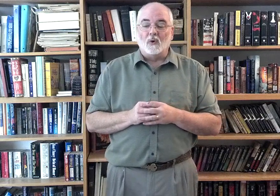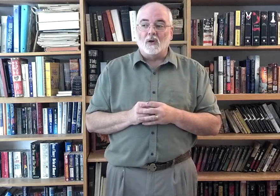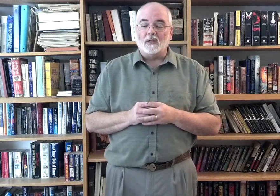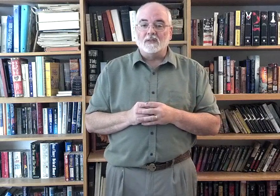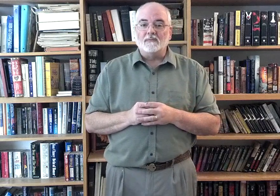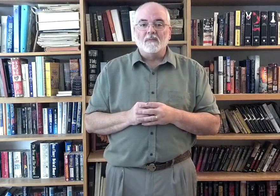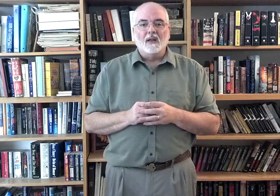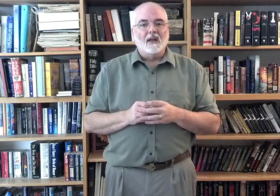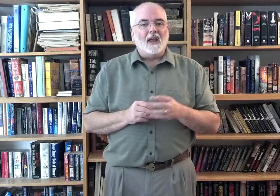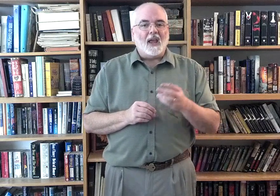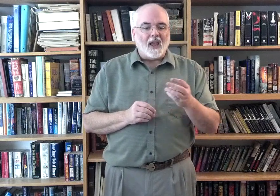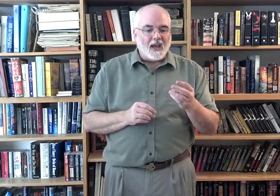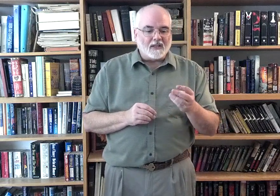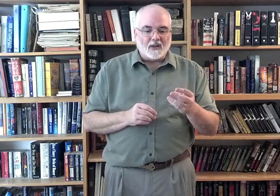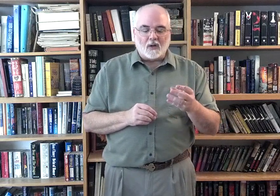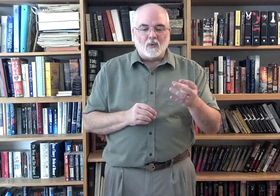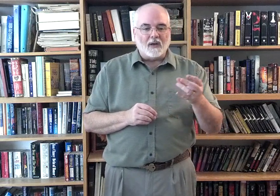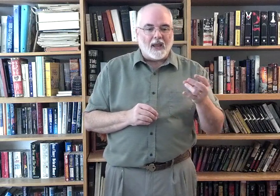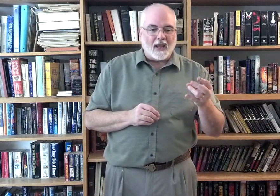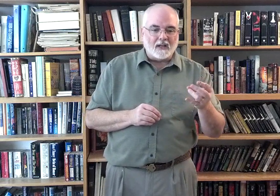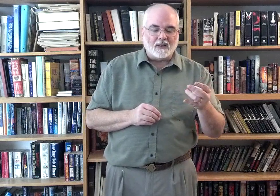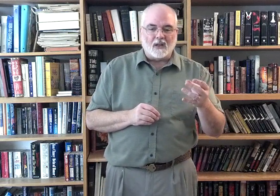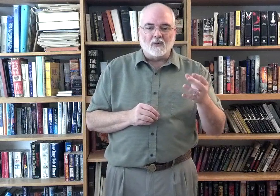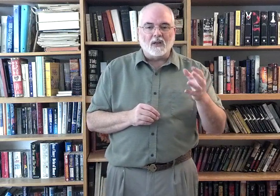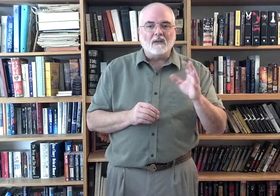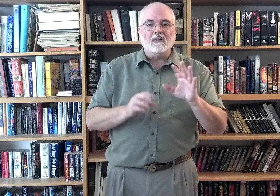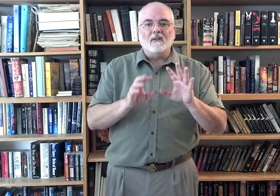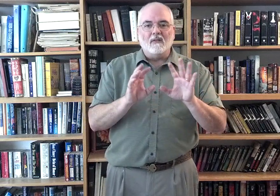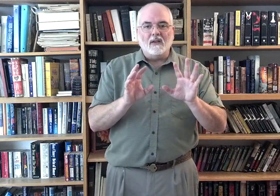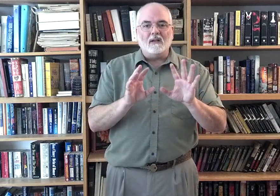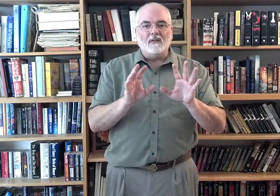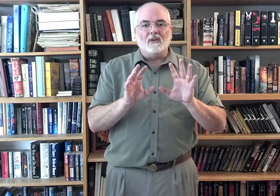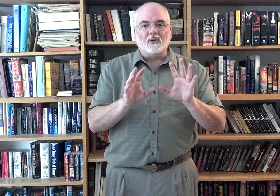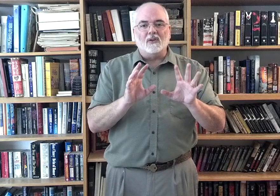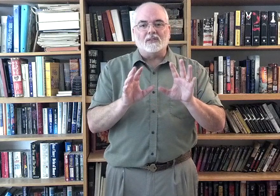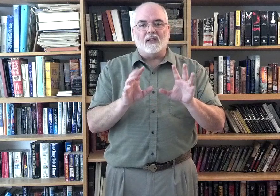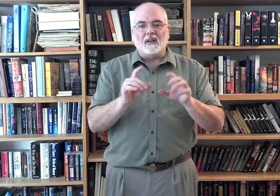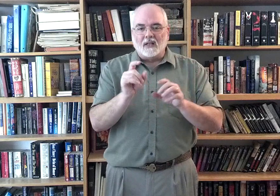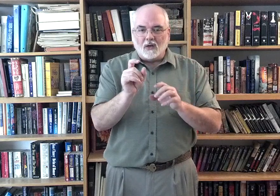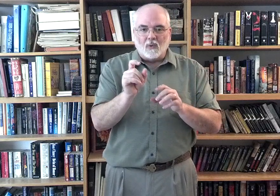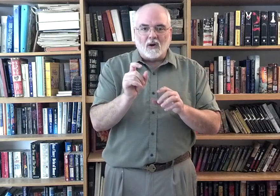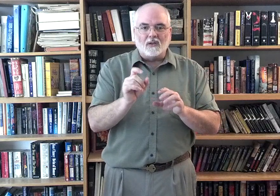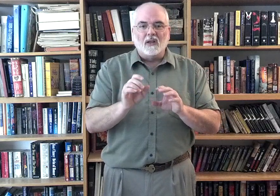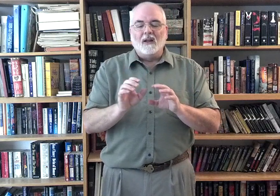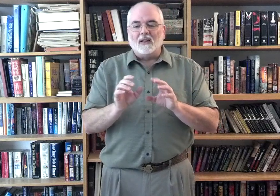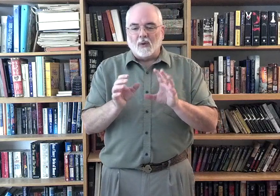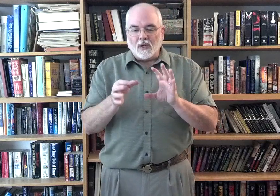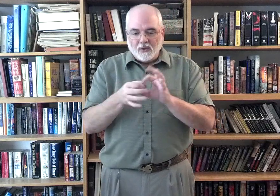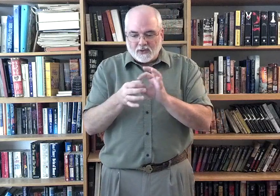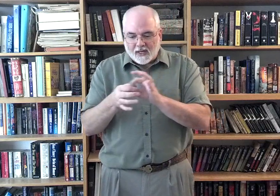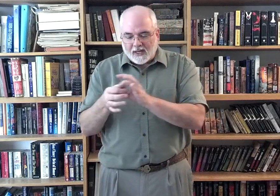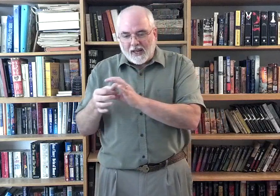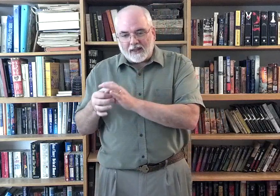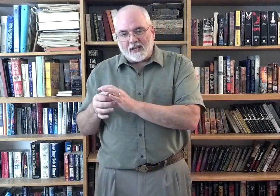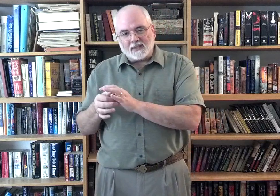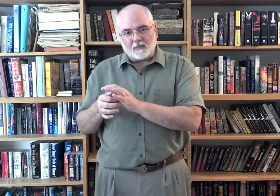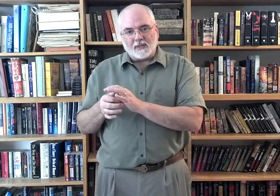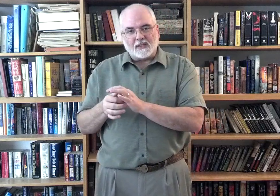words. A is another one, and is another one. You'll see the little words that we use to connect things up in